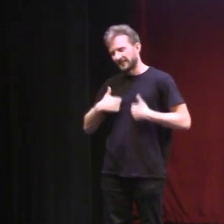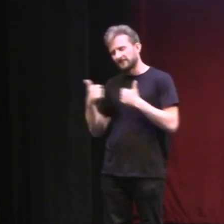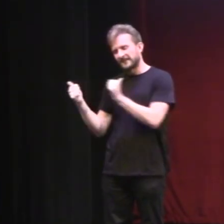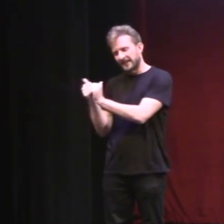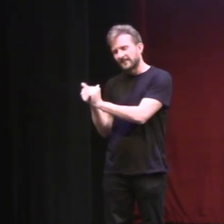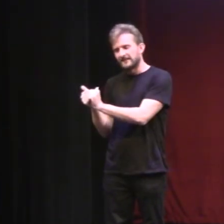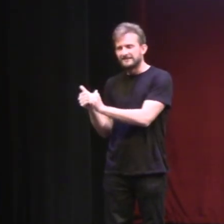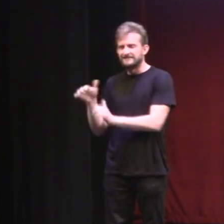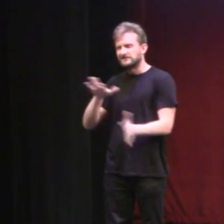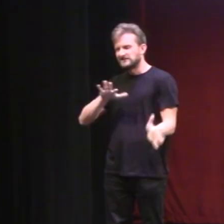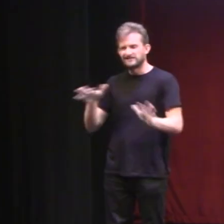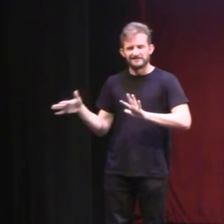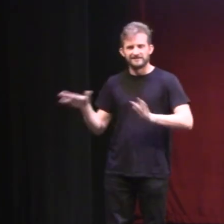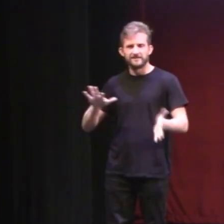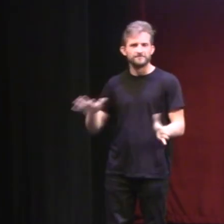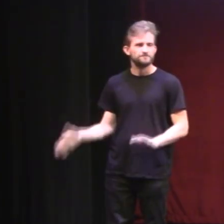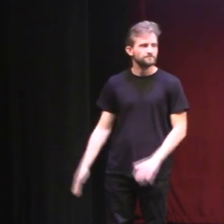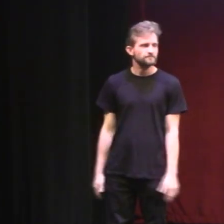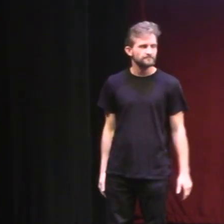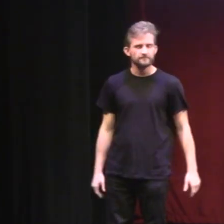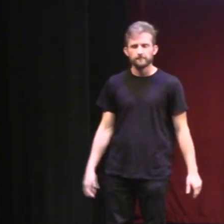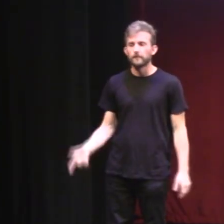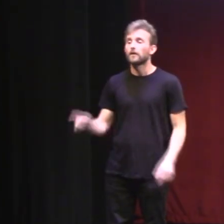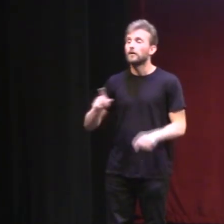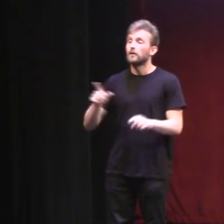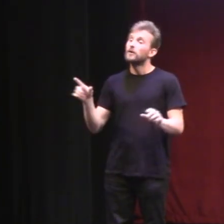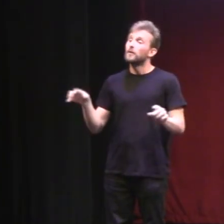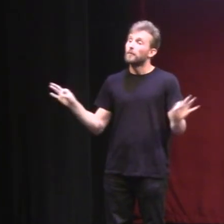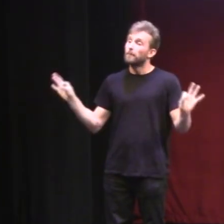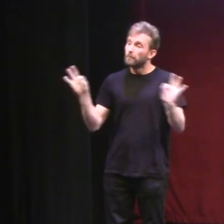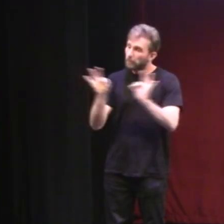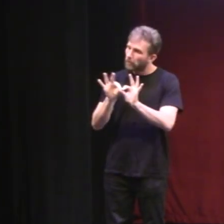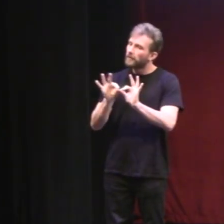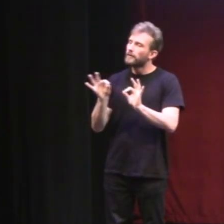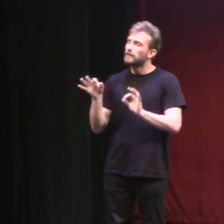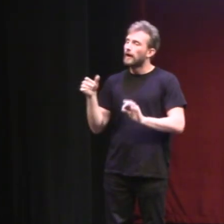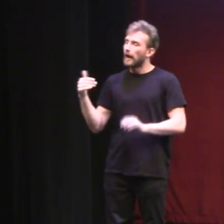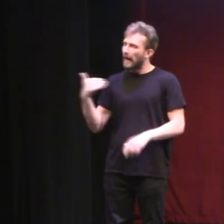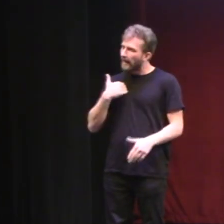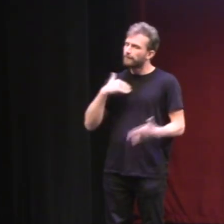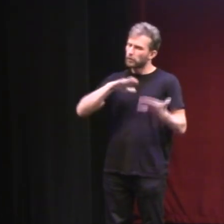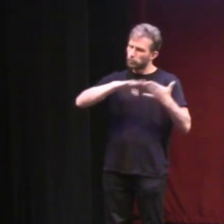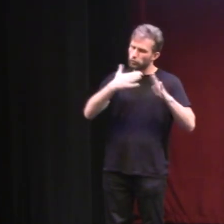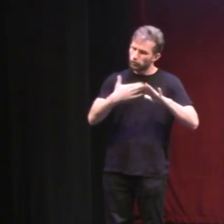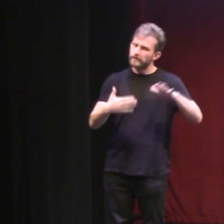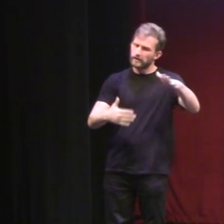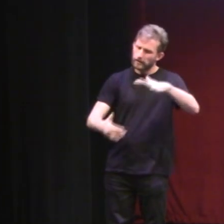of situations, but she has a community to go back to when she realizes that she wants it.